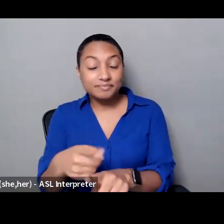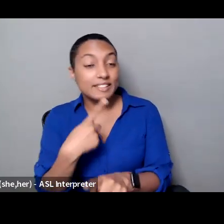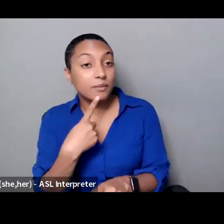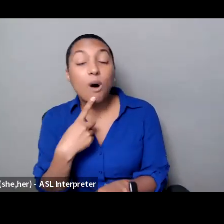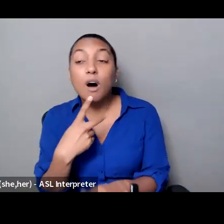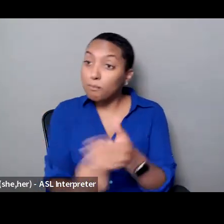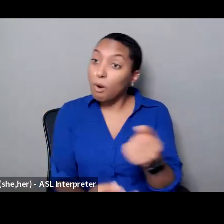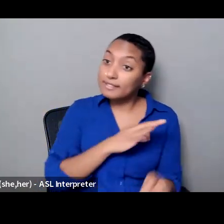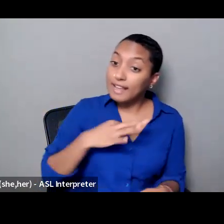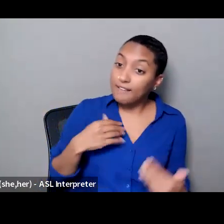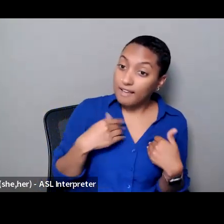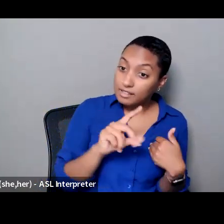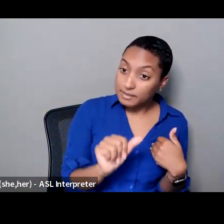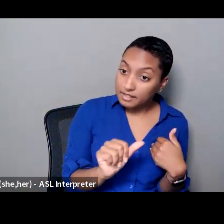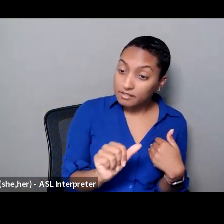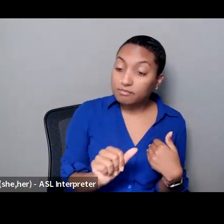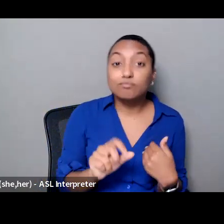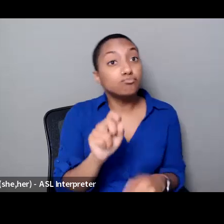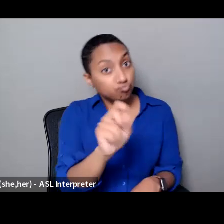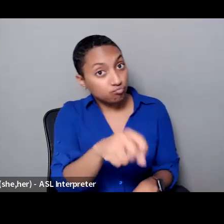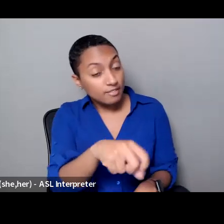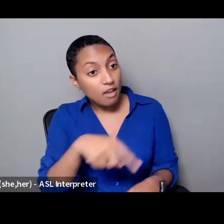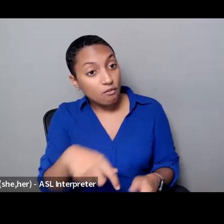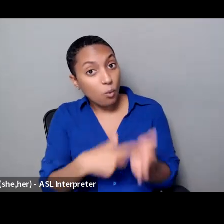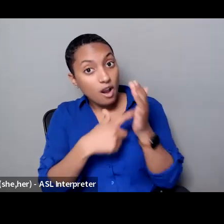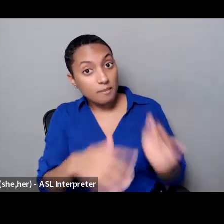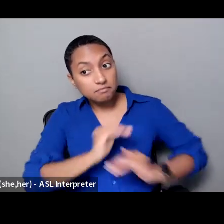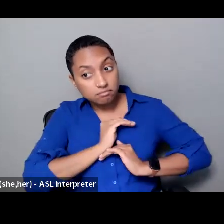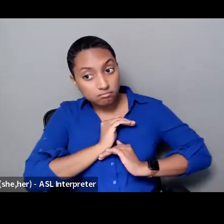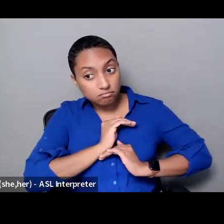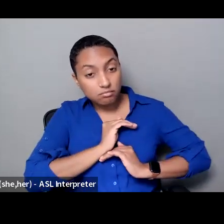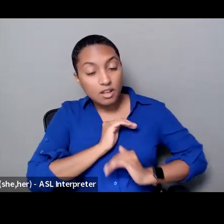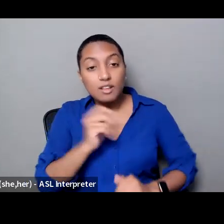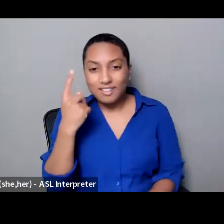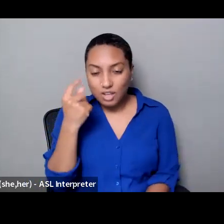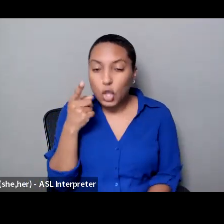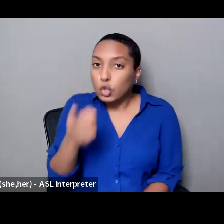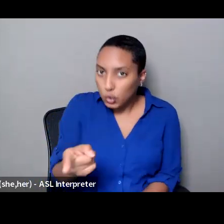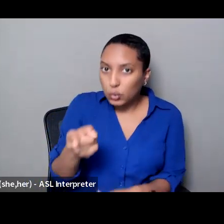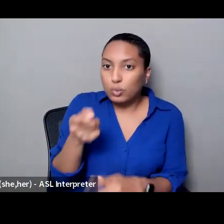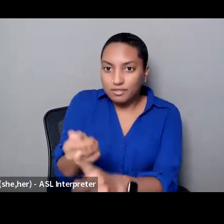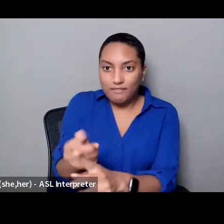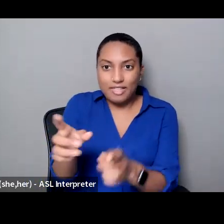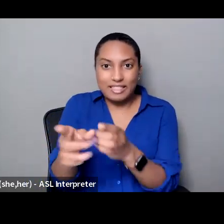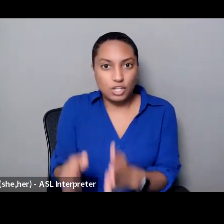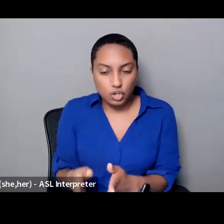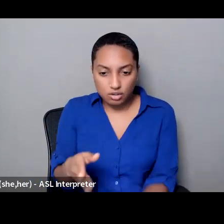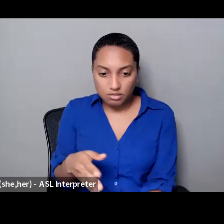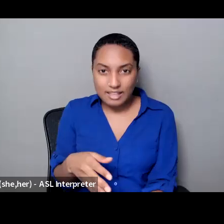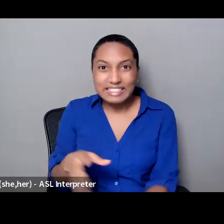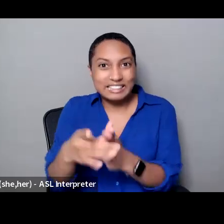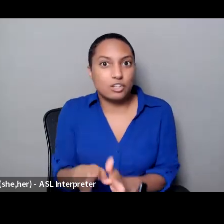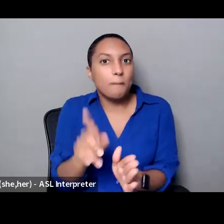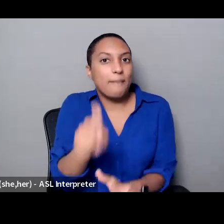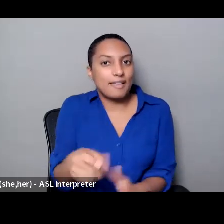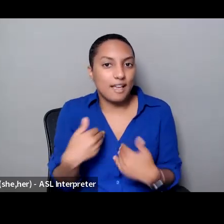I said, yes, and that meets that requirement that you're the leader, and the leader also has to have a disability. And its response was,